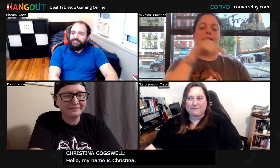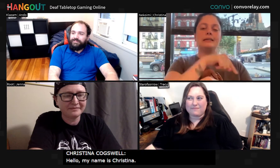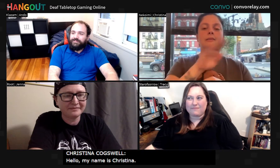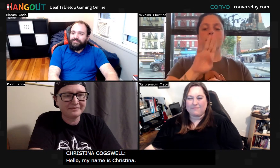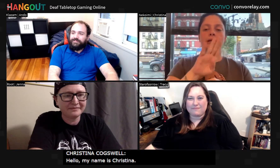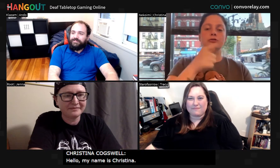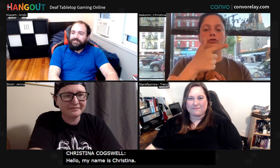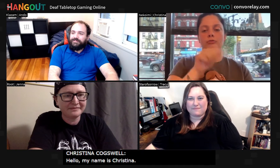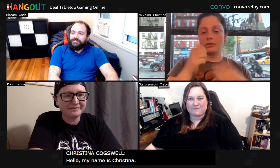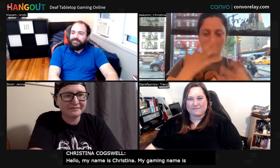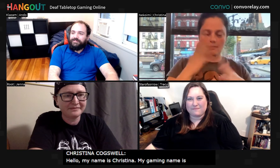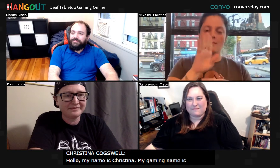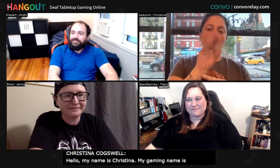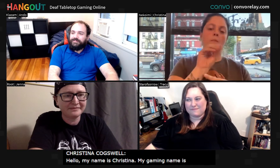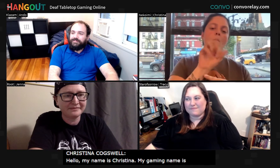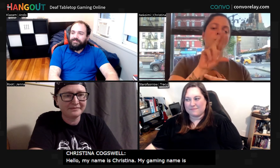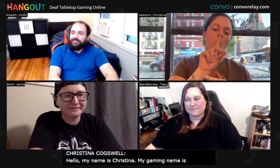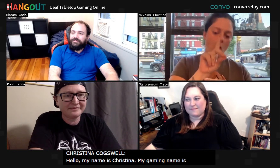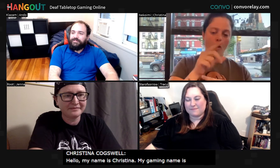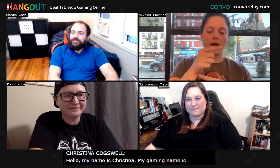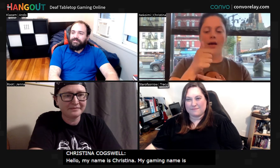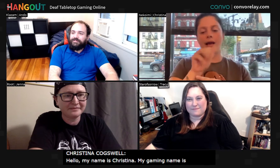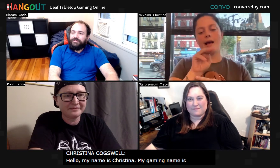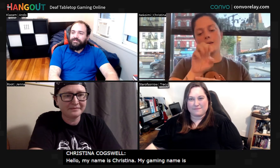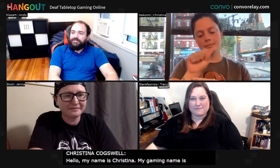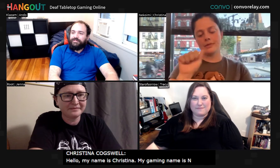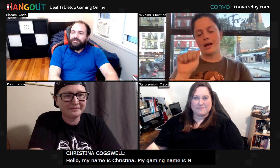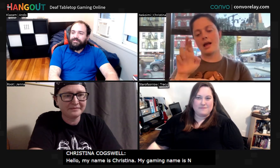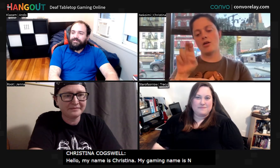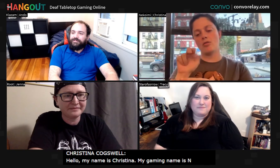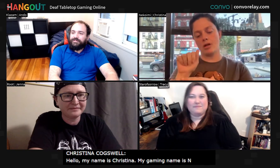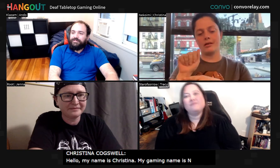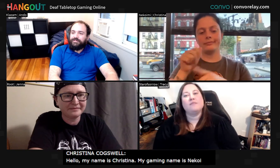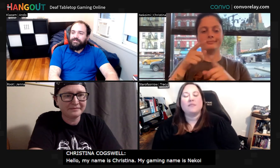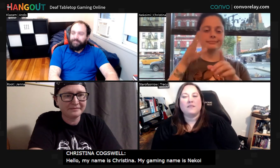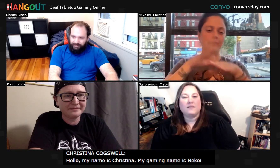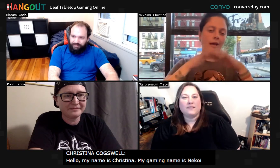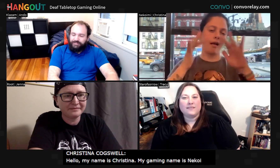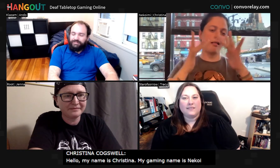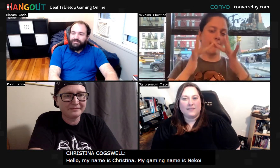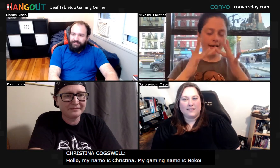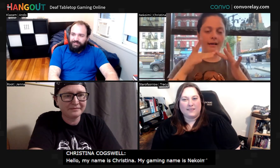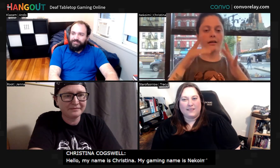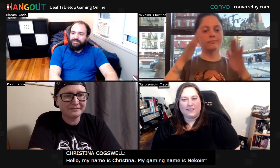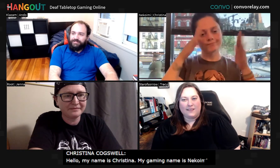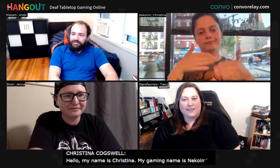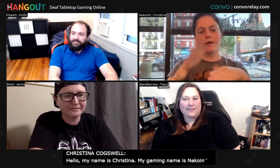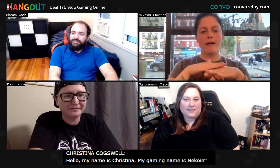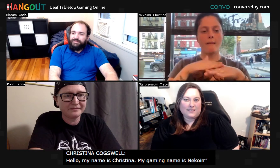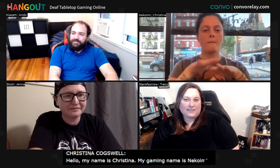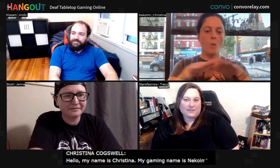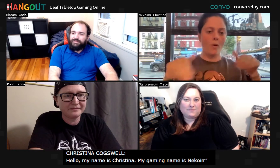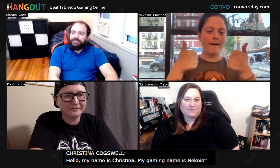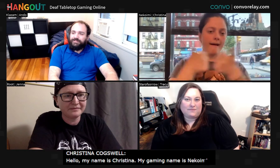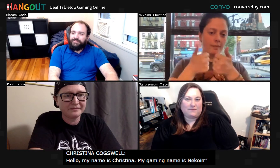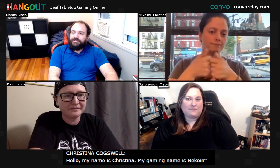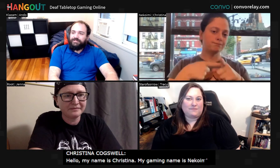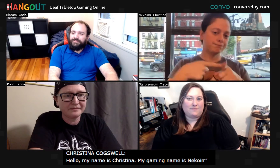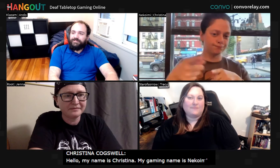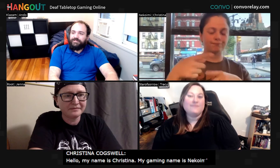Nikoimi, and I am strong in the BGA, which is Board Games Arena online. Um,